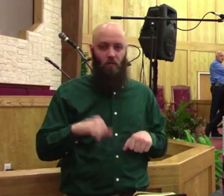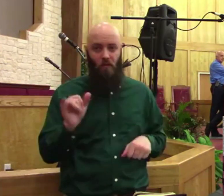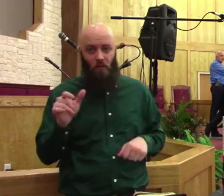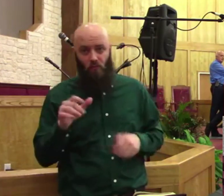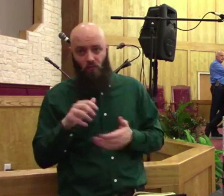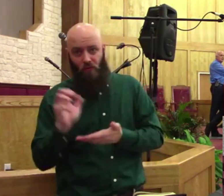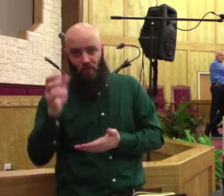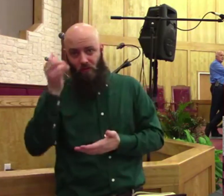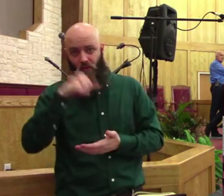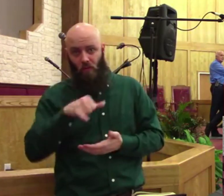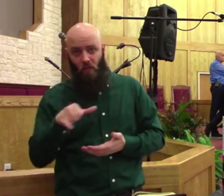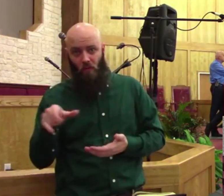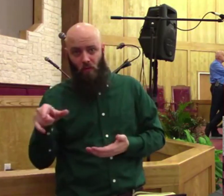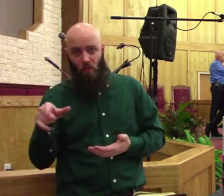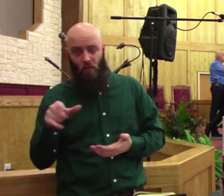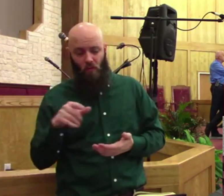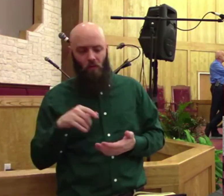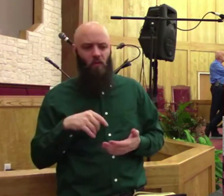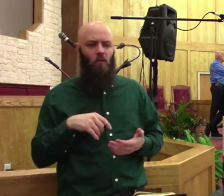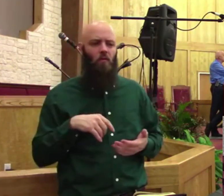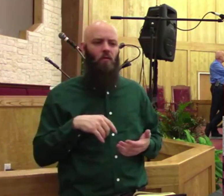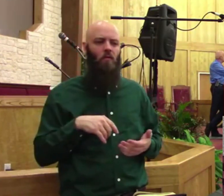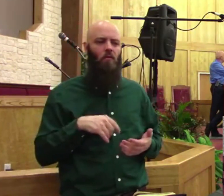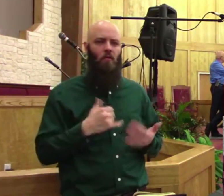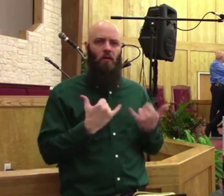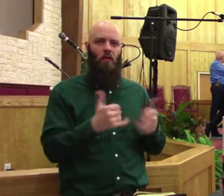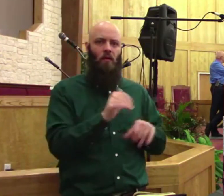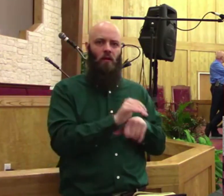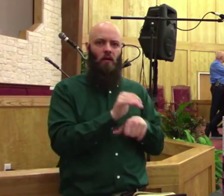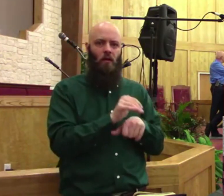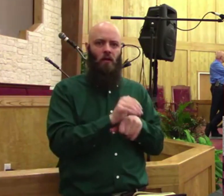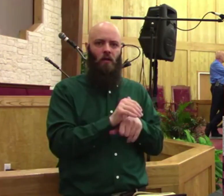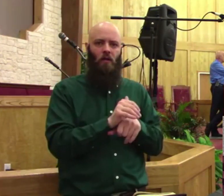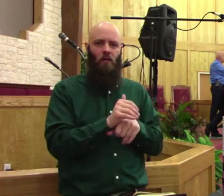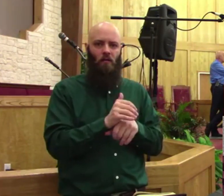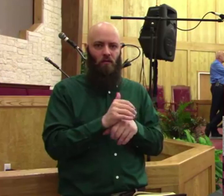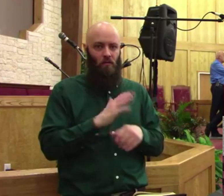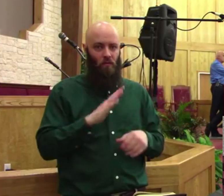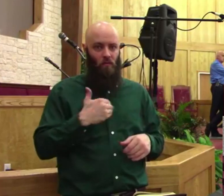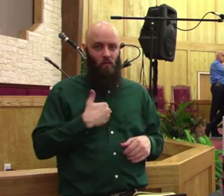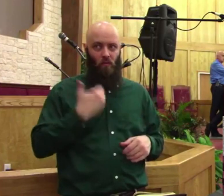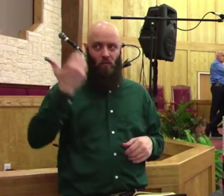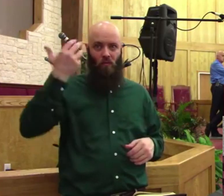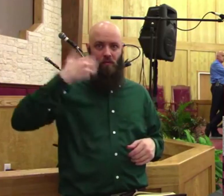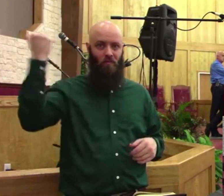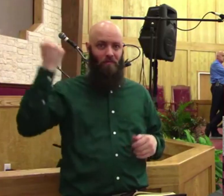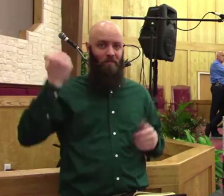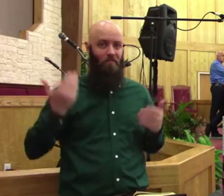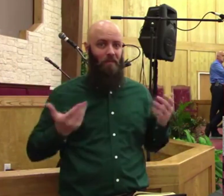read about, that this night, the possibility this night your soul might be required of you.